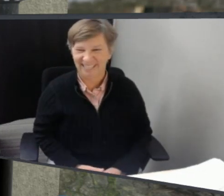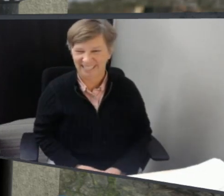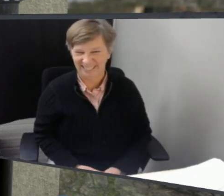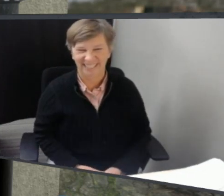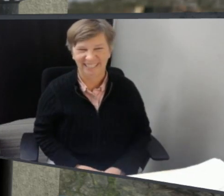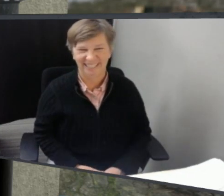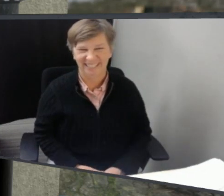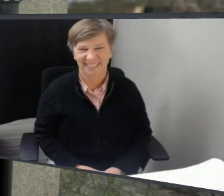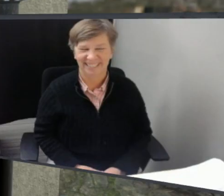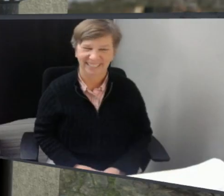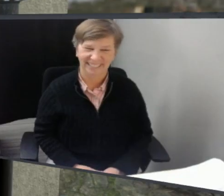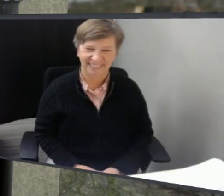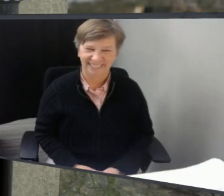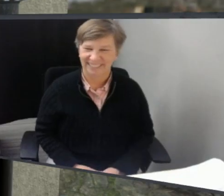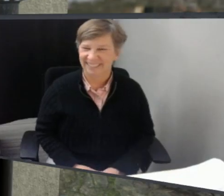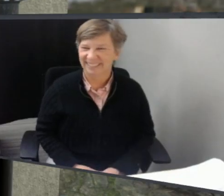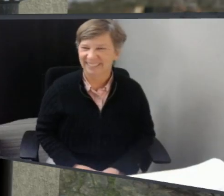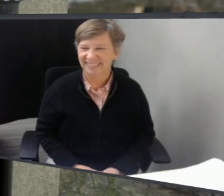Awesome.